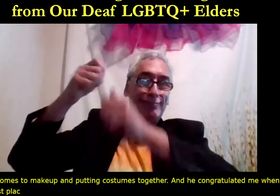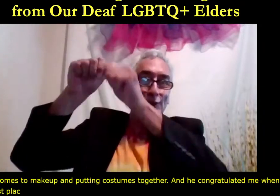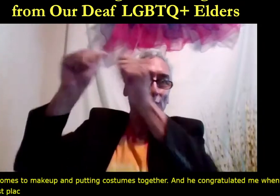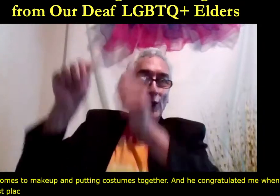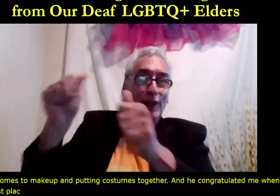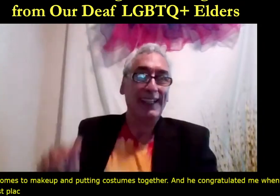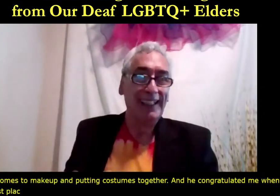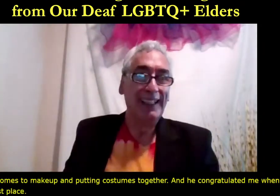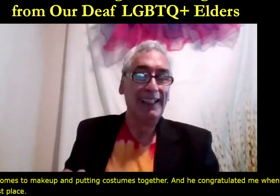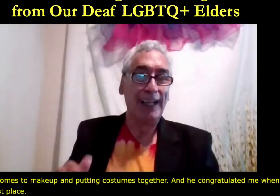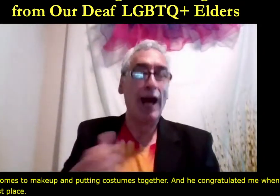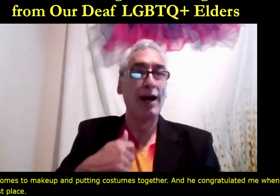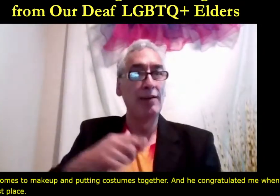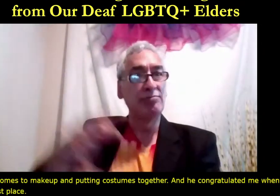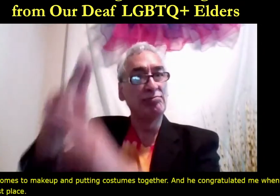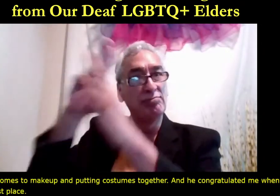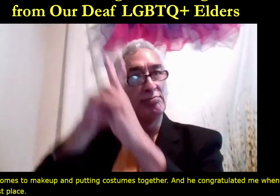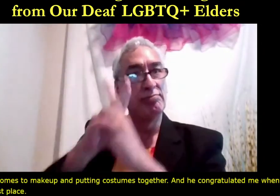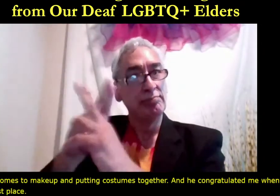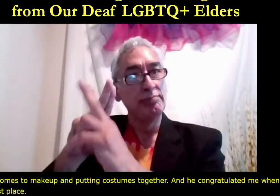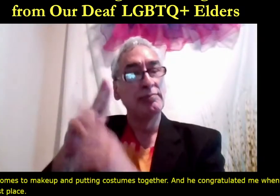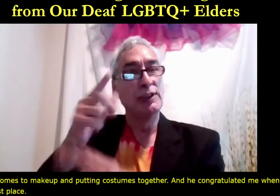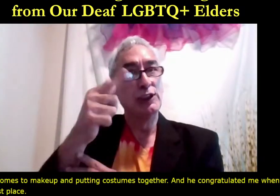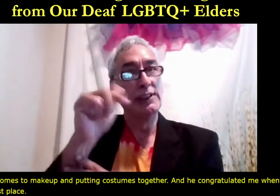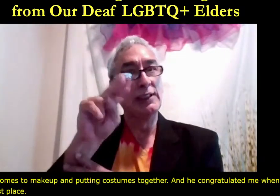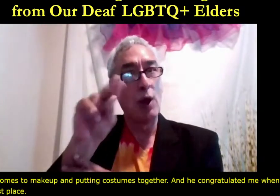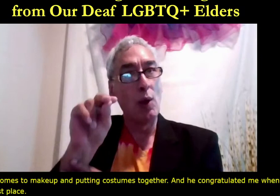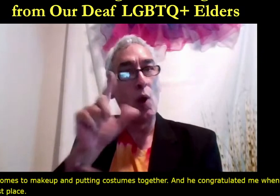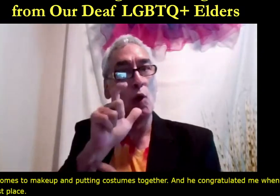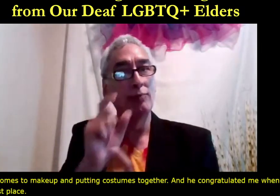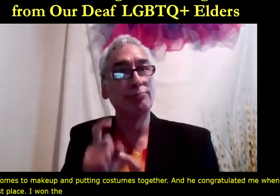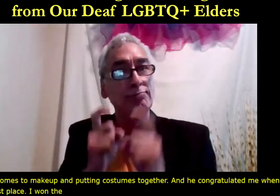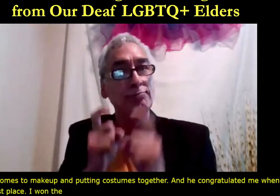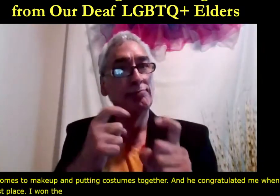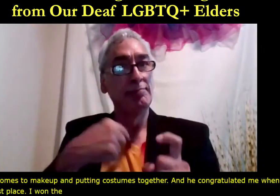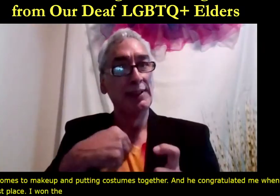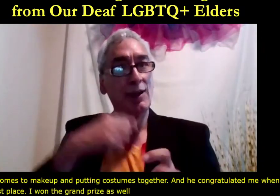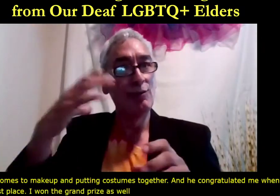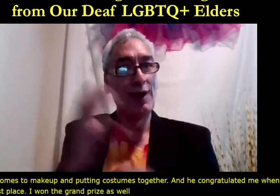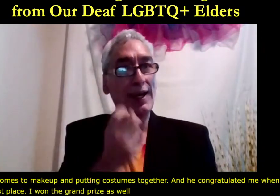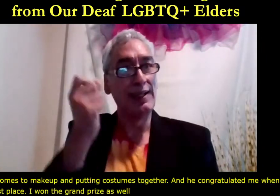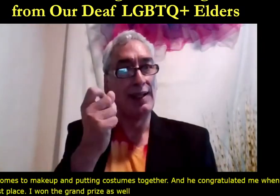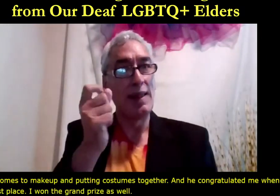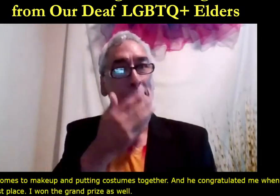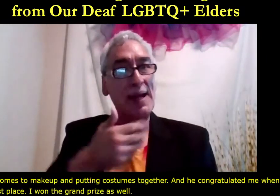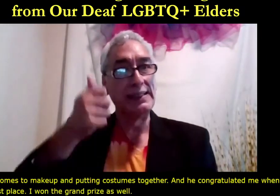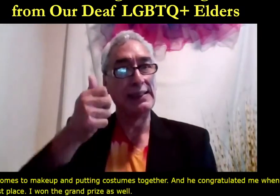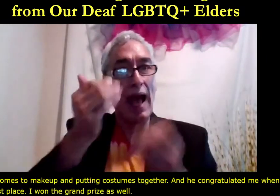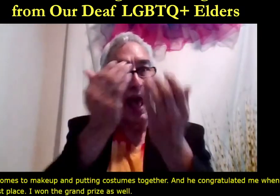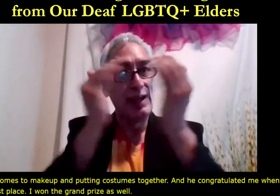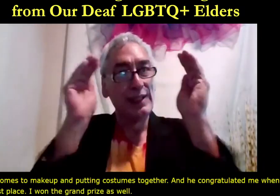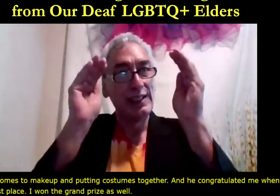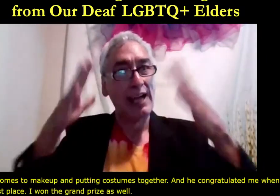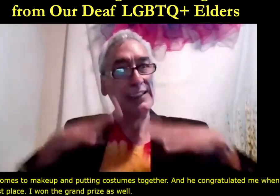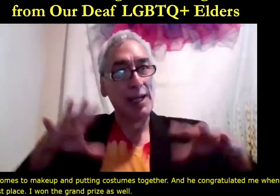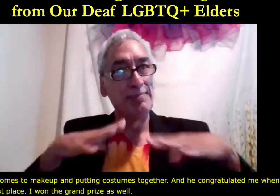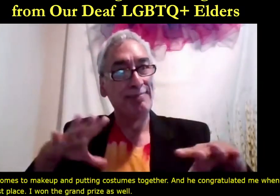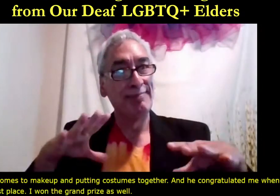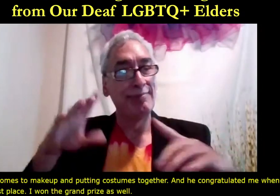place as well so it was a big honor for me and honor uh excuse me gino was the one